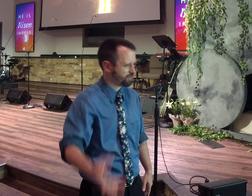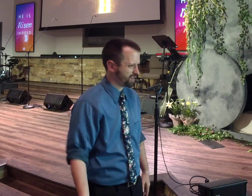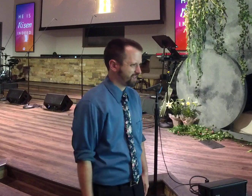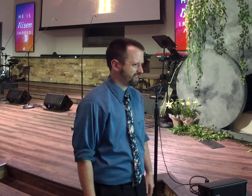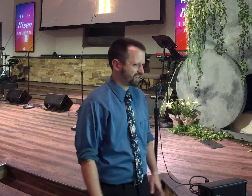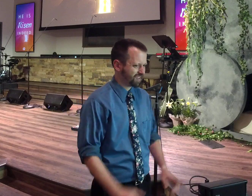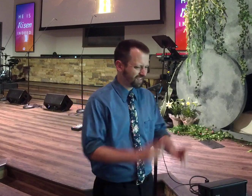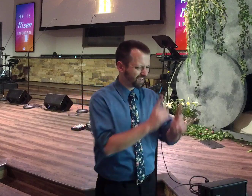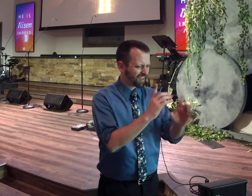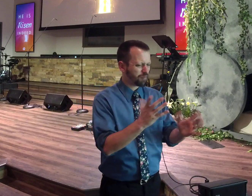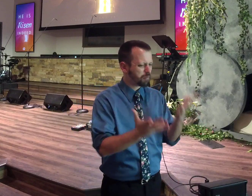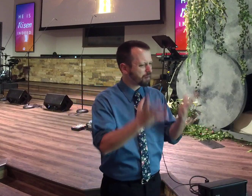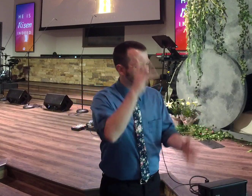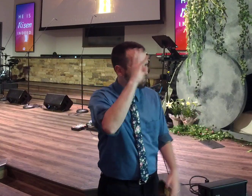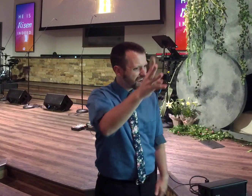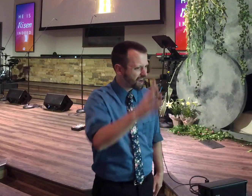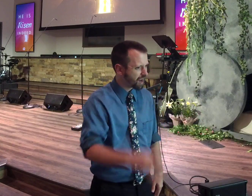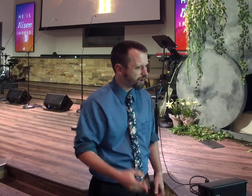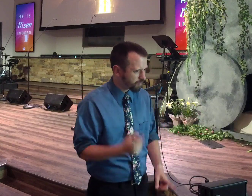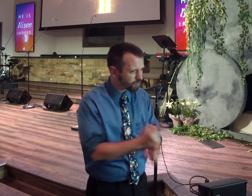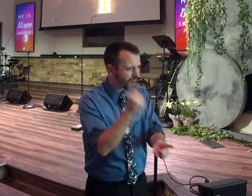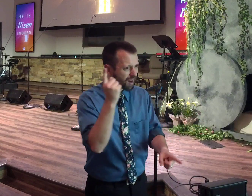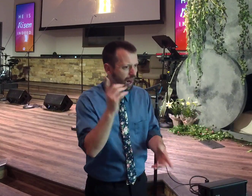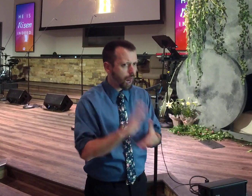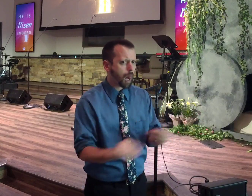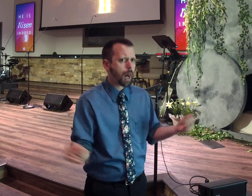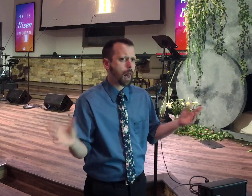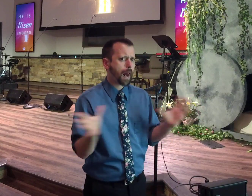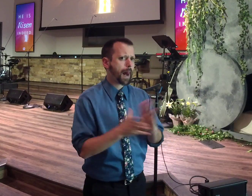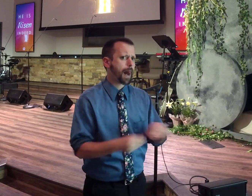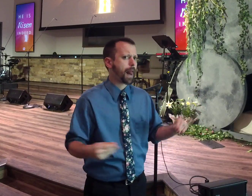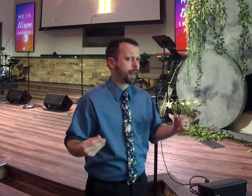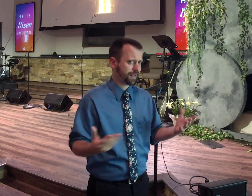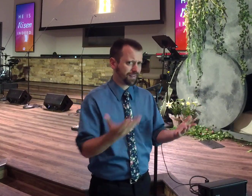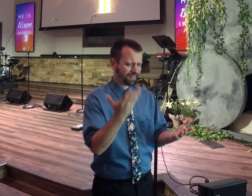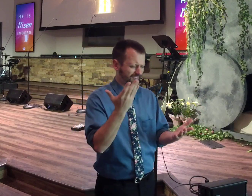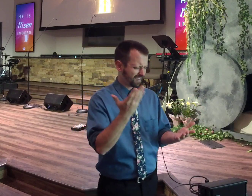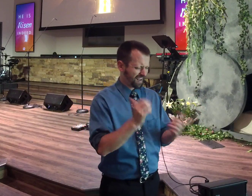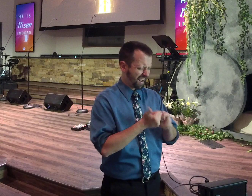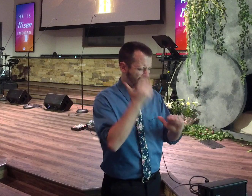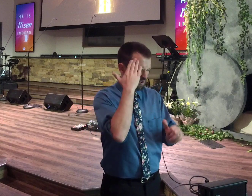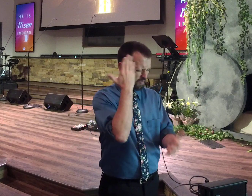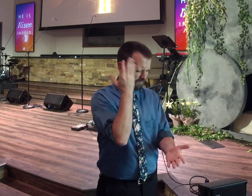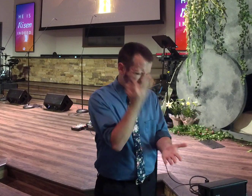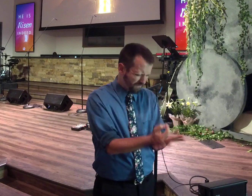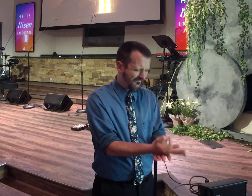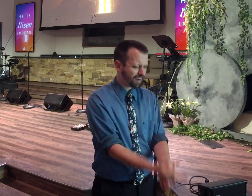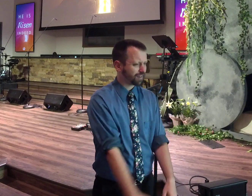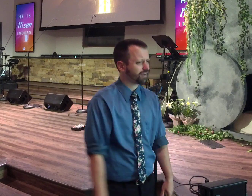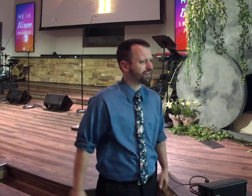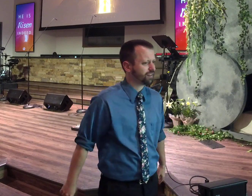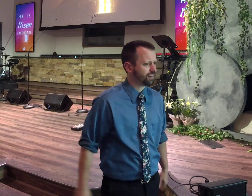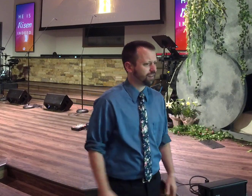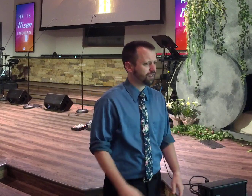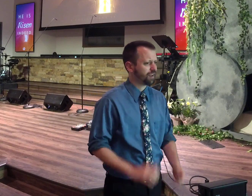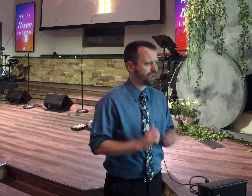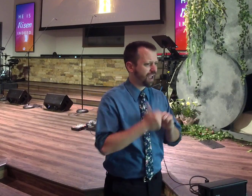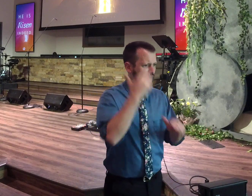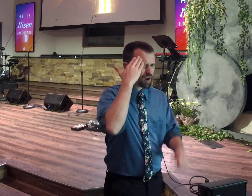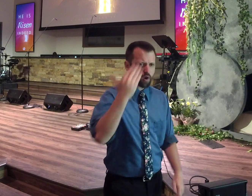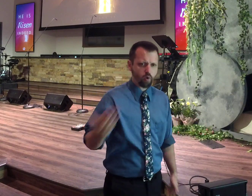do I know that this is not just a story? That this really isn't fact, but it's fiction? How do I know